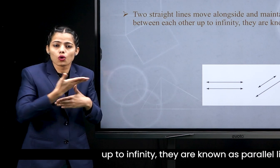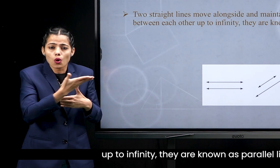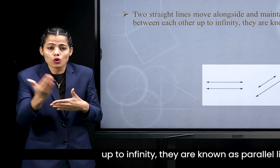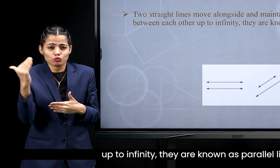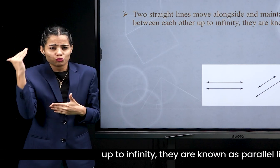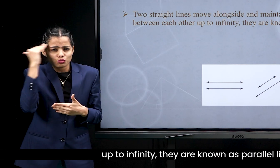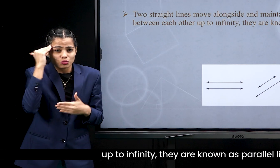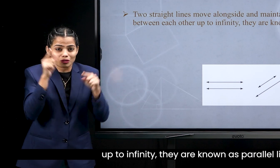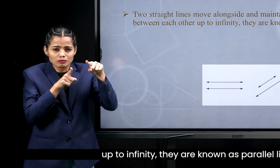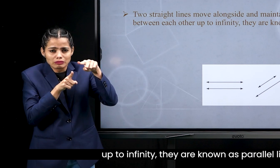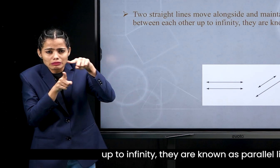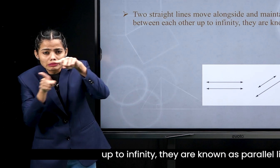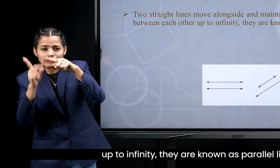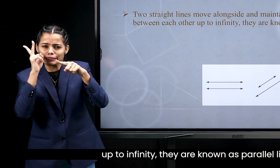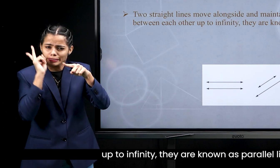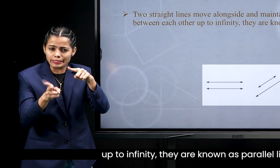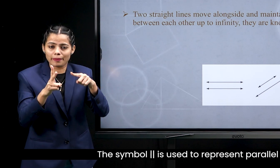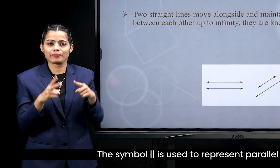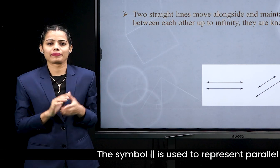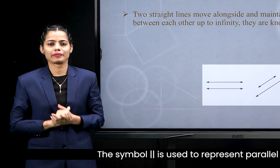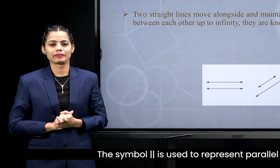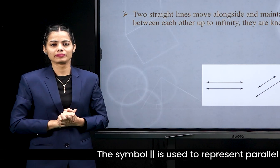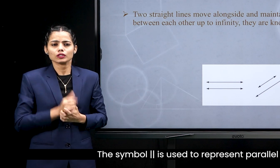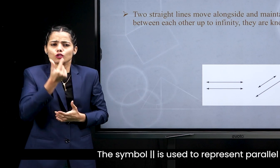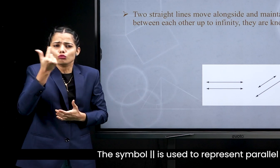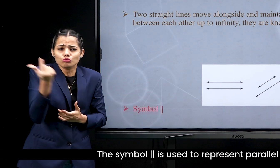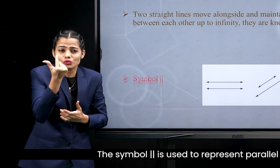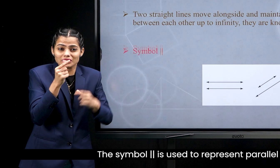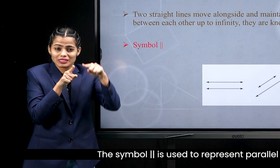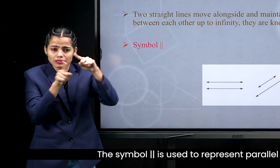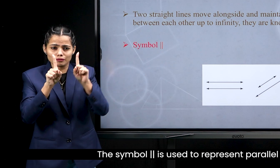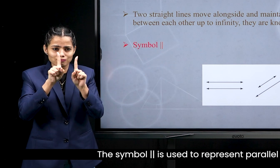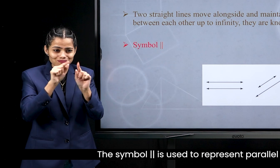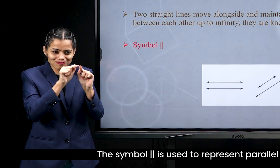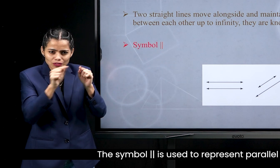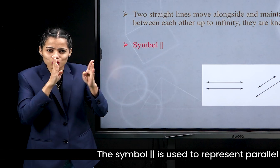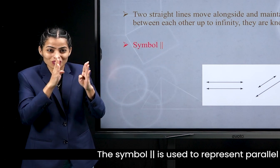they are known as parallel lines. The symbol is used to represent parallel lines.